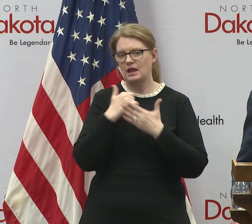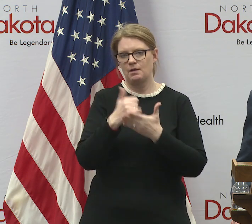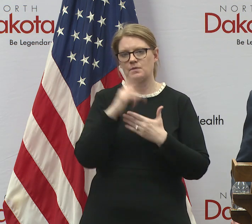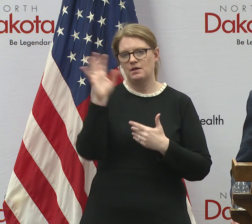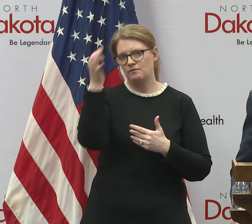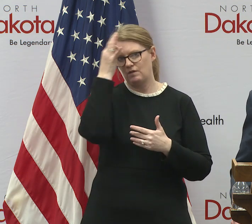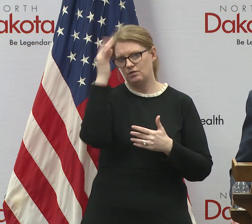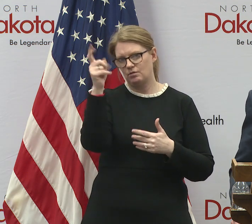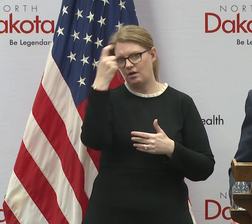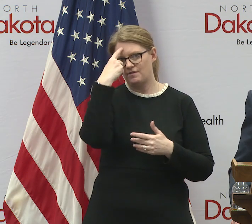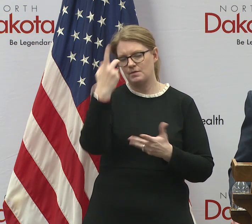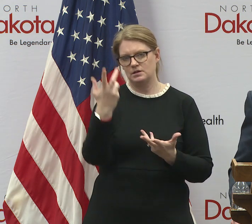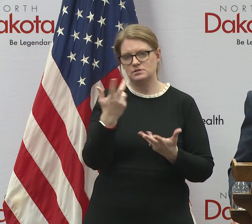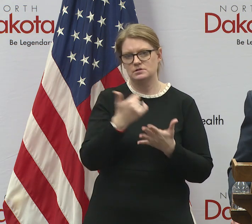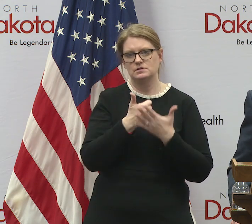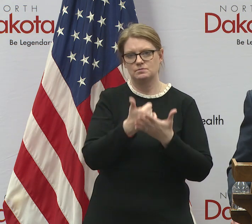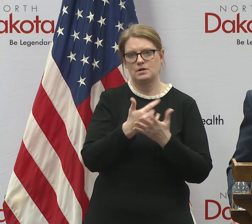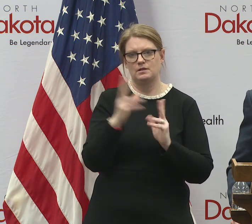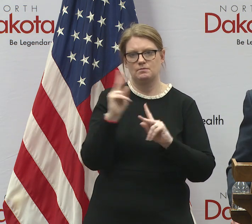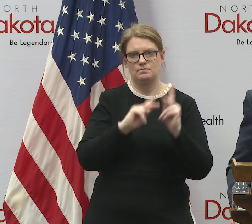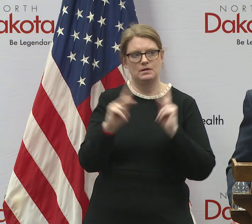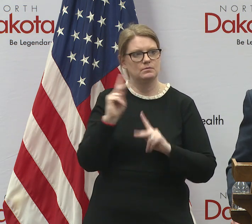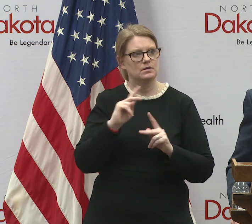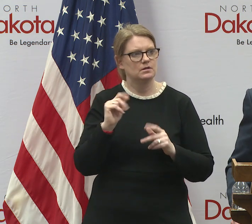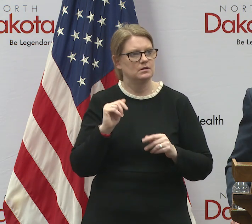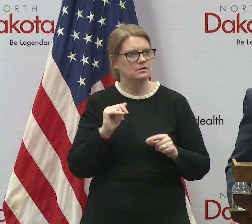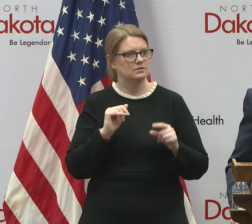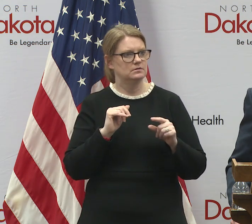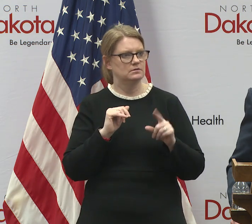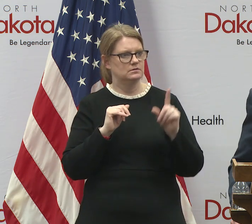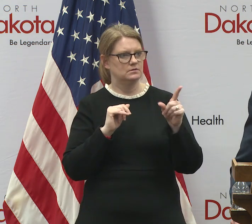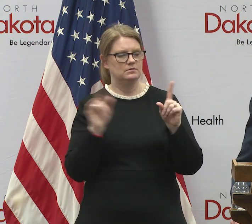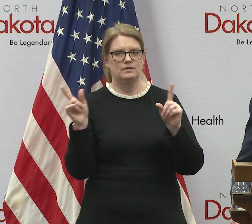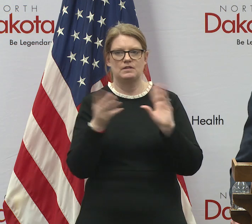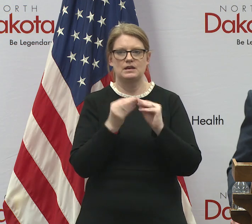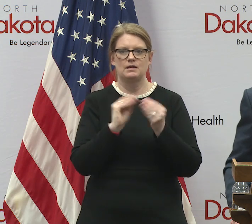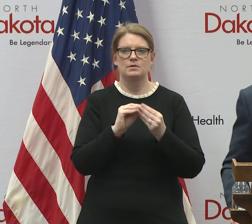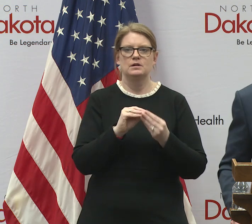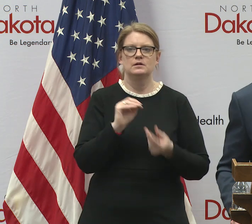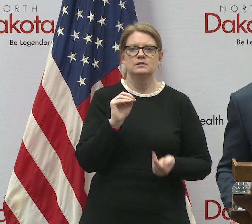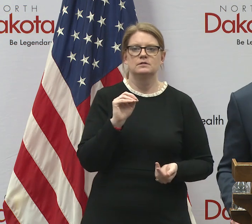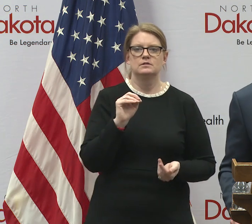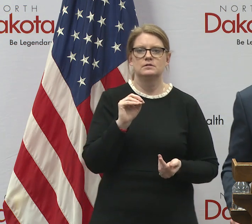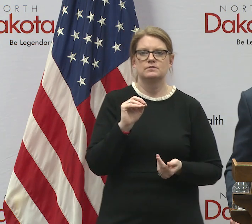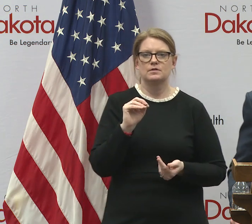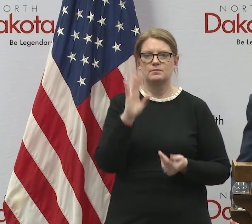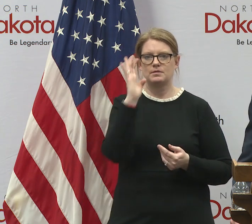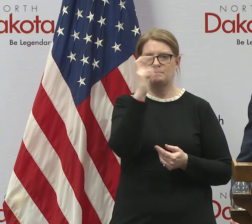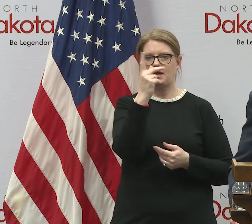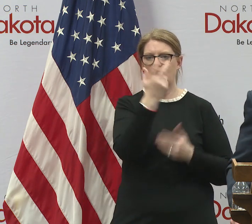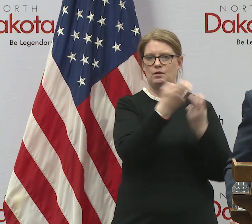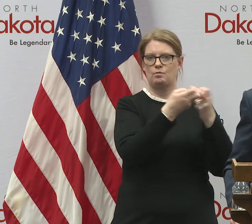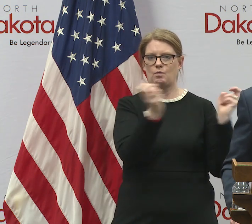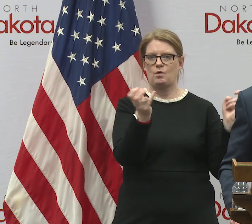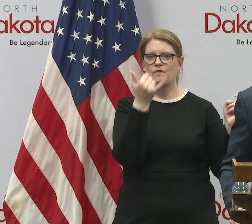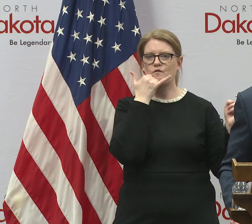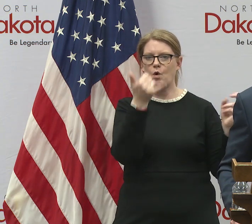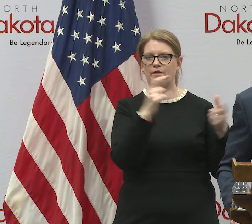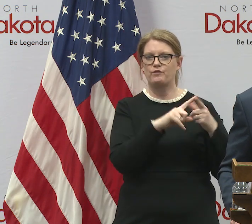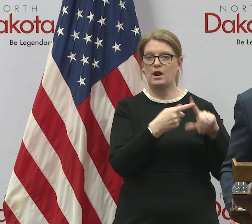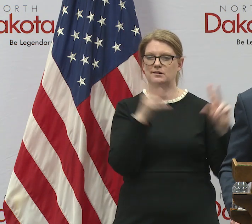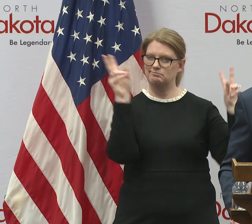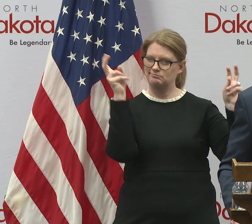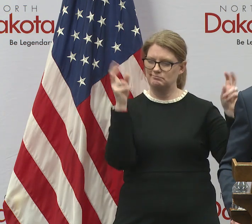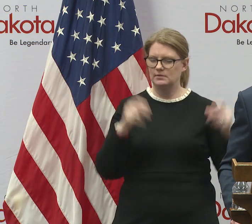to support the people who are unemployed. Okay, we got the numbers just in from the back row, phone to friend